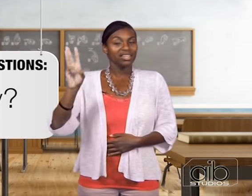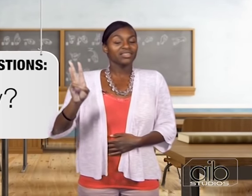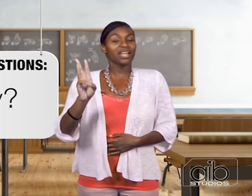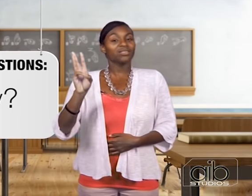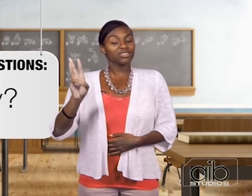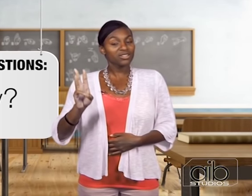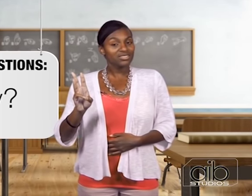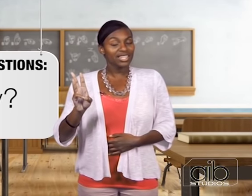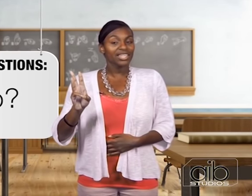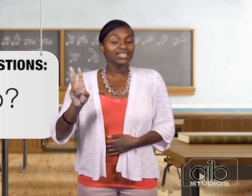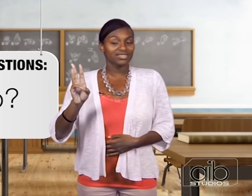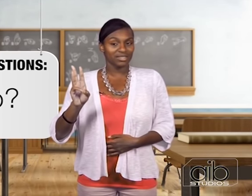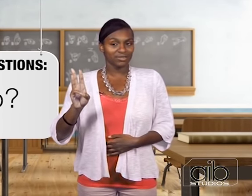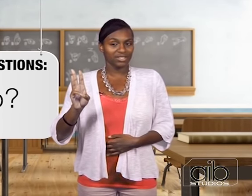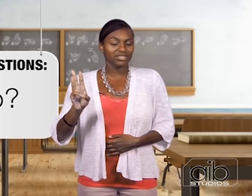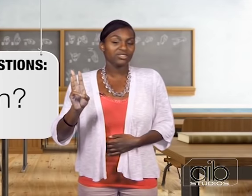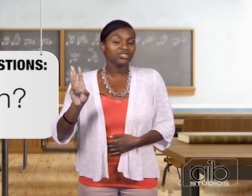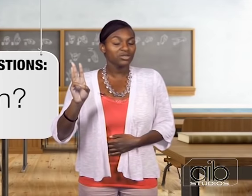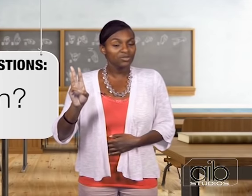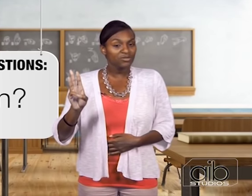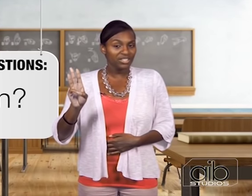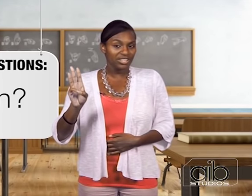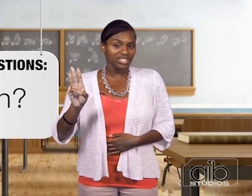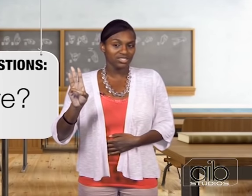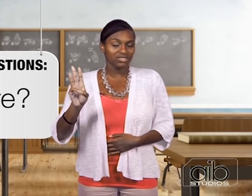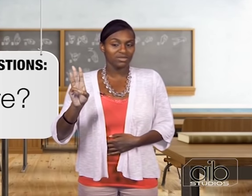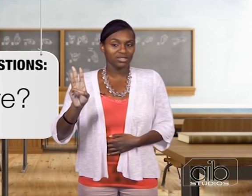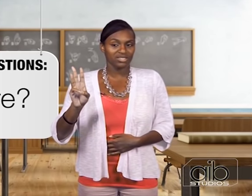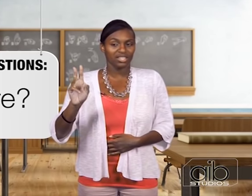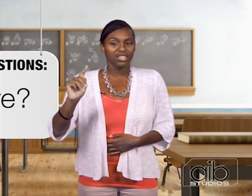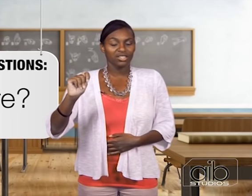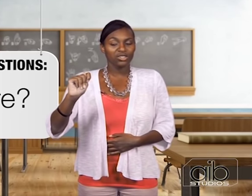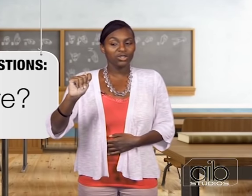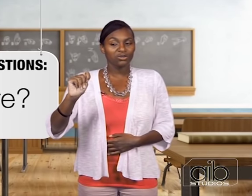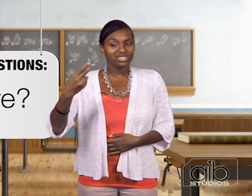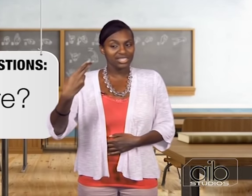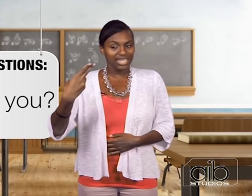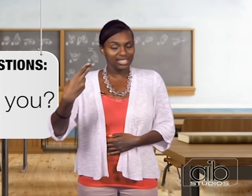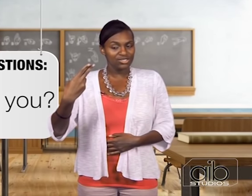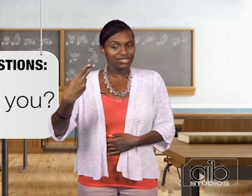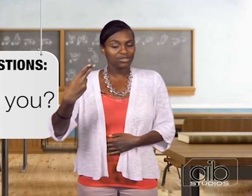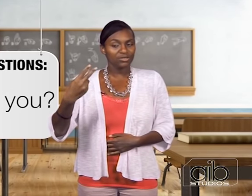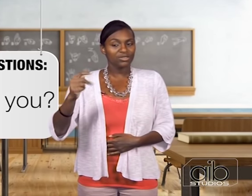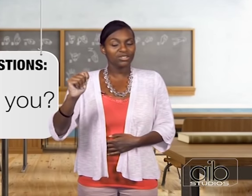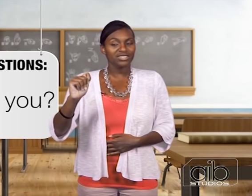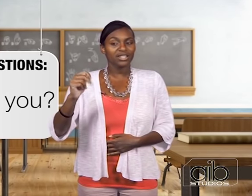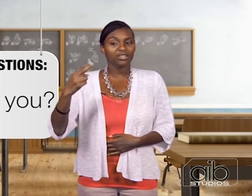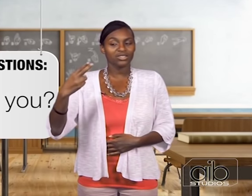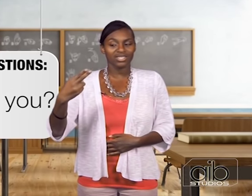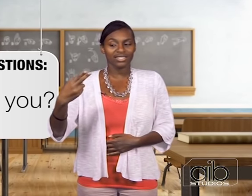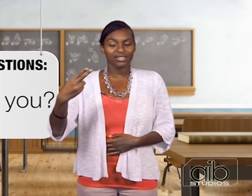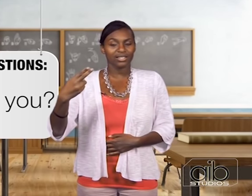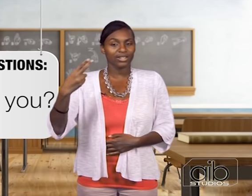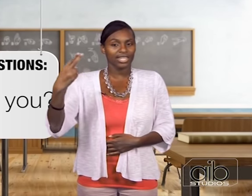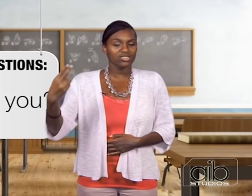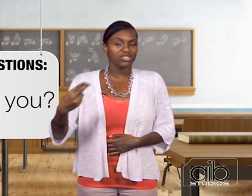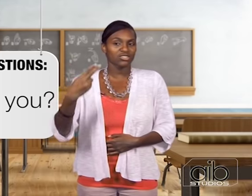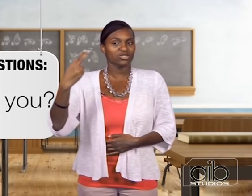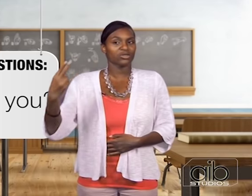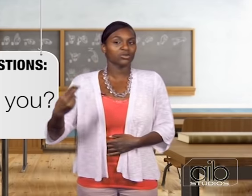Now Thursday is different. There's two different variations of Thursday. You can go TH for Thursday, or you can take the letter H and just circle around